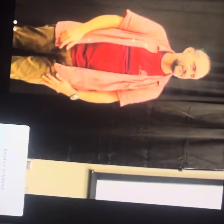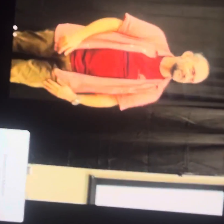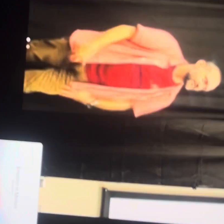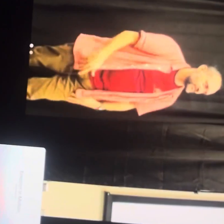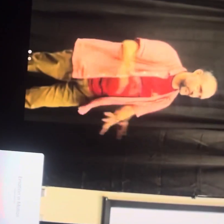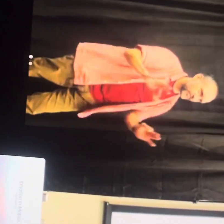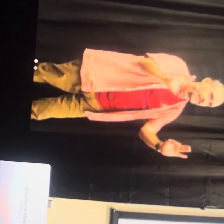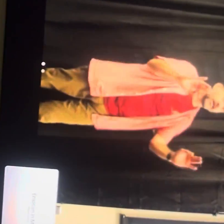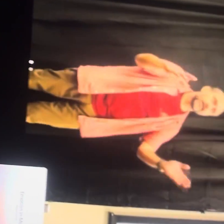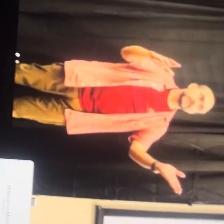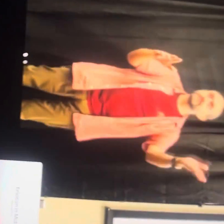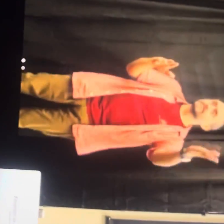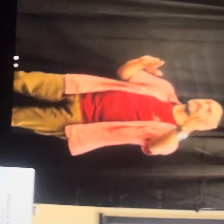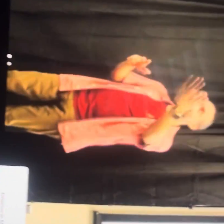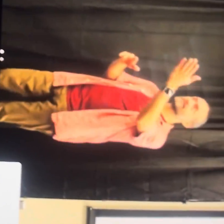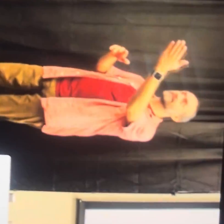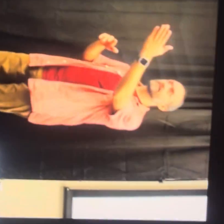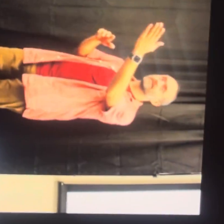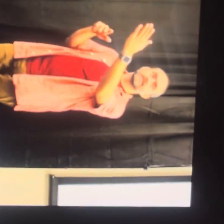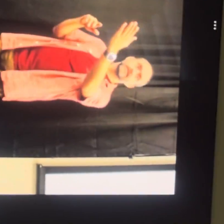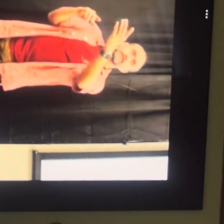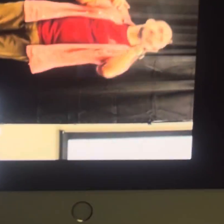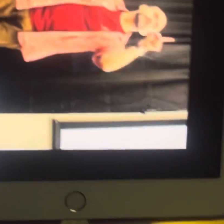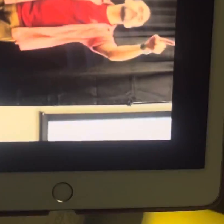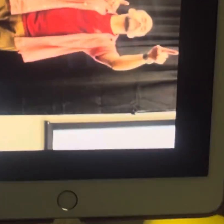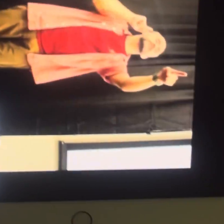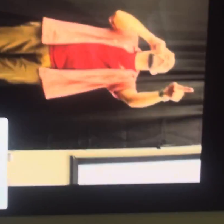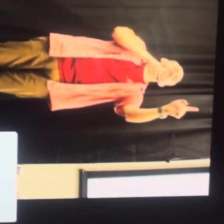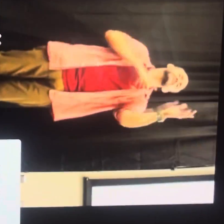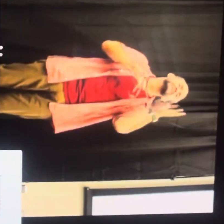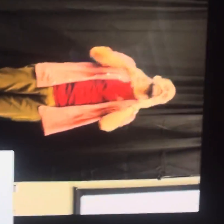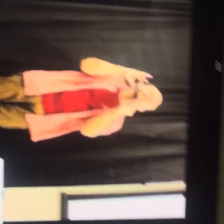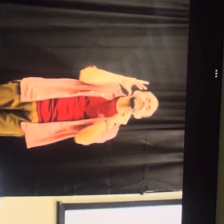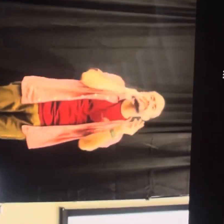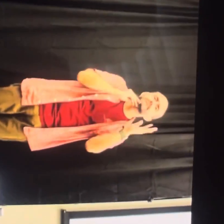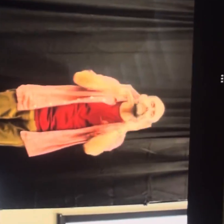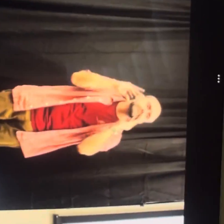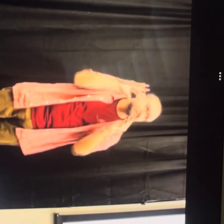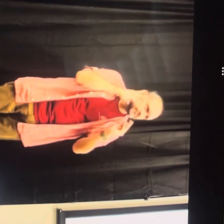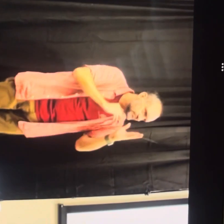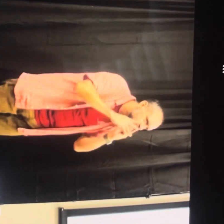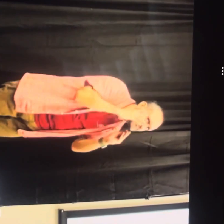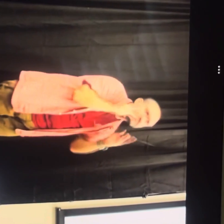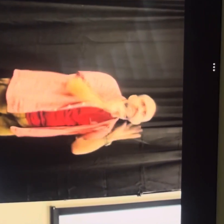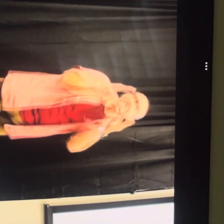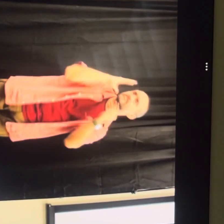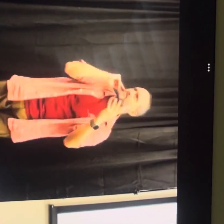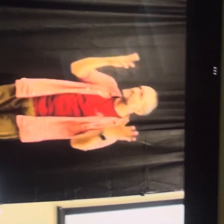Tracy. Great. Awesome. So, any of you guys, someone said